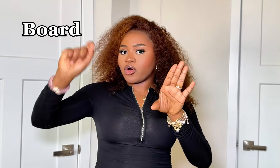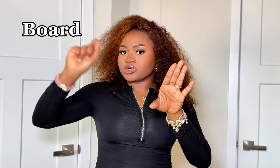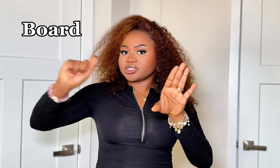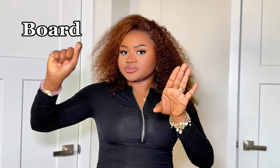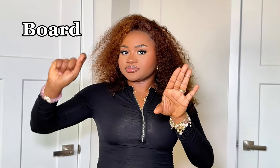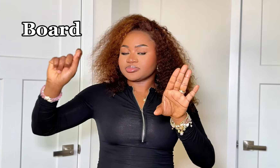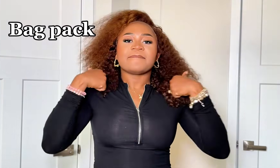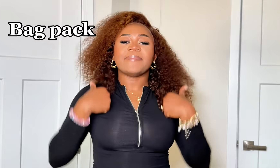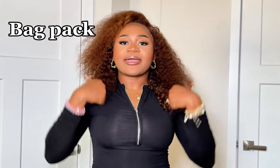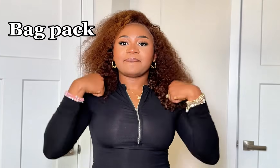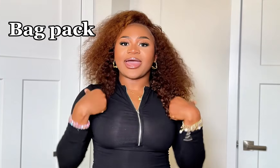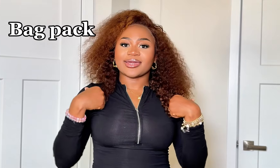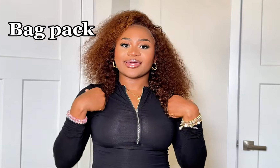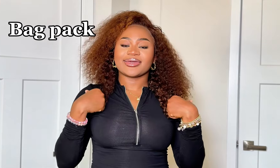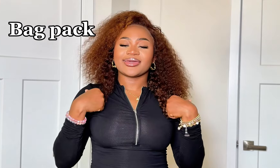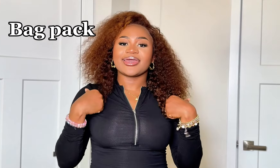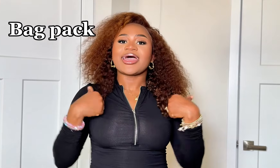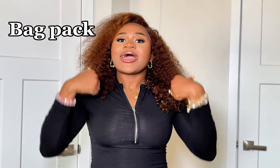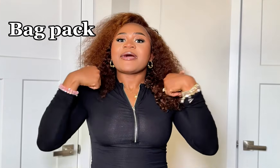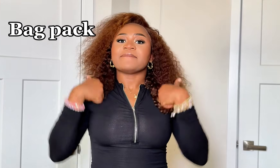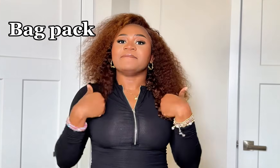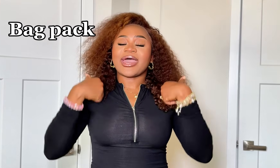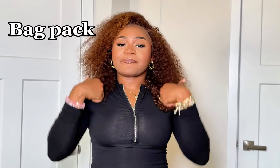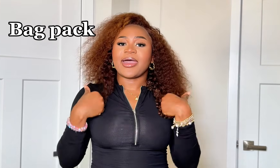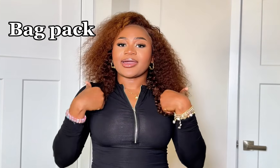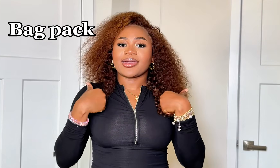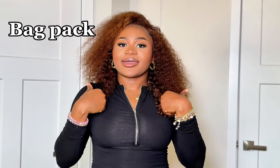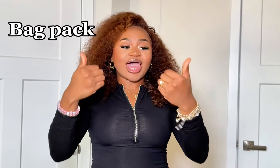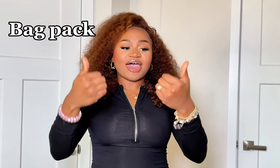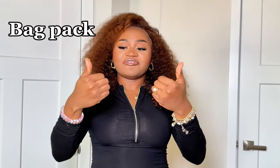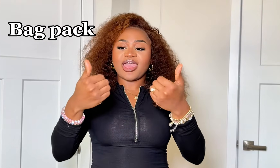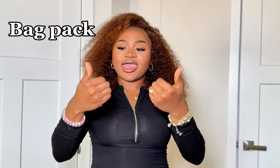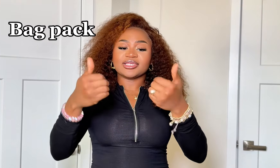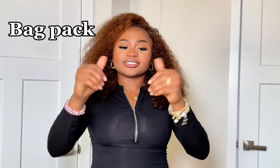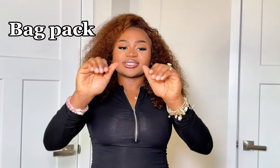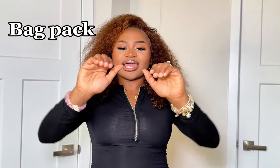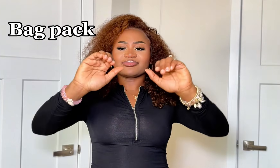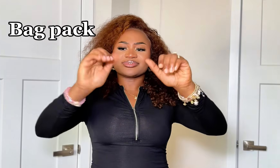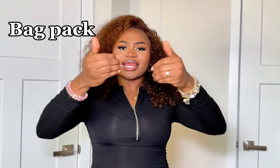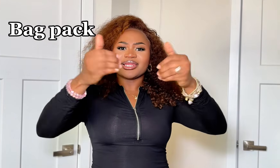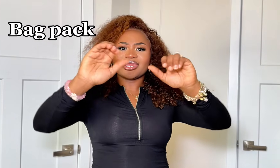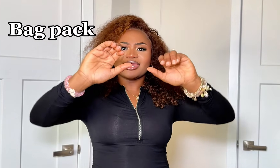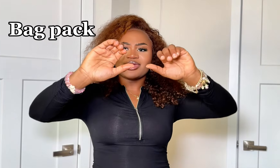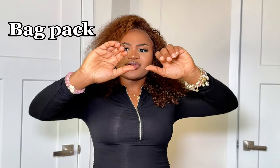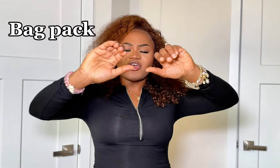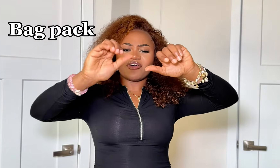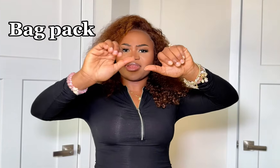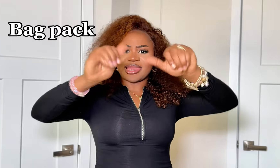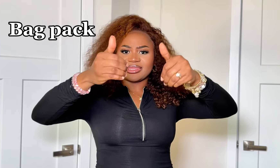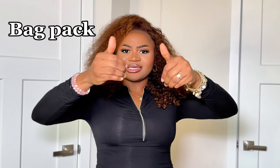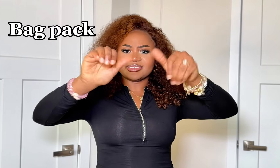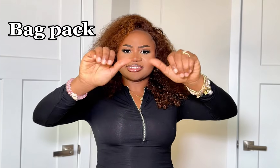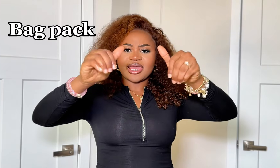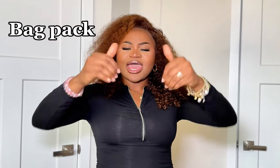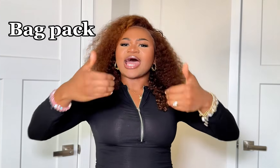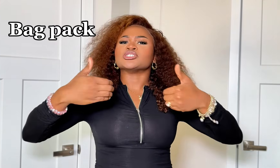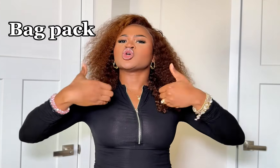Board. Backpack. Backpack. So have your hands like slightly curved like this, as though